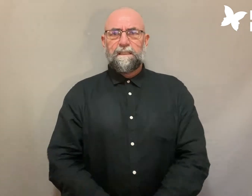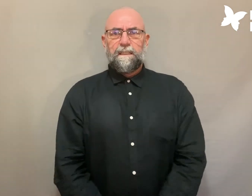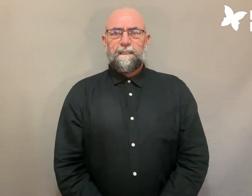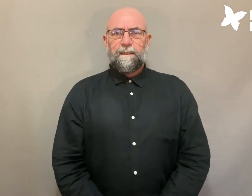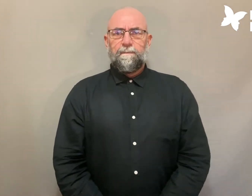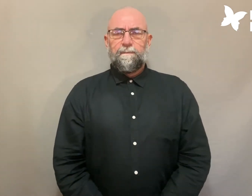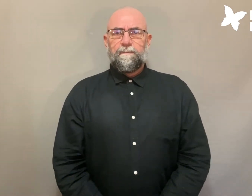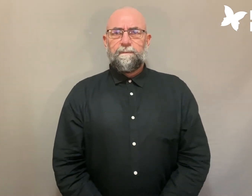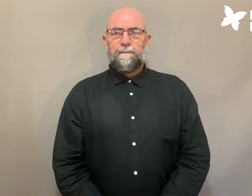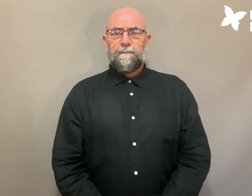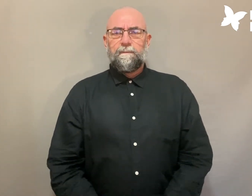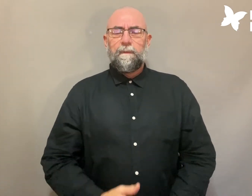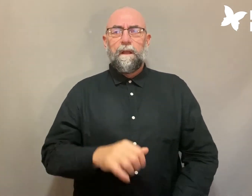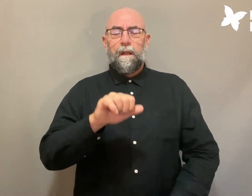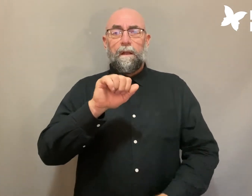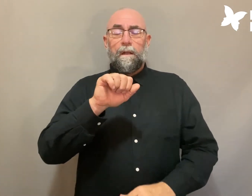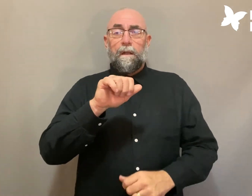And it's embarrassing.